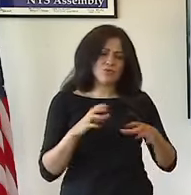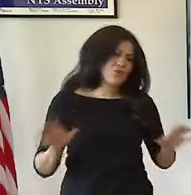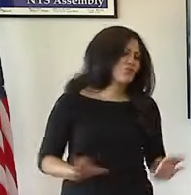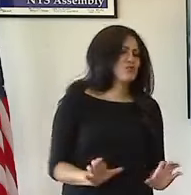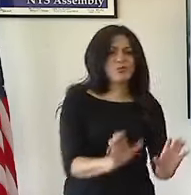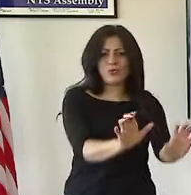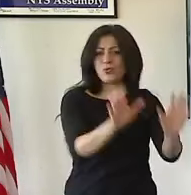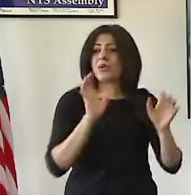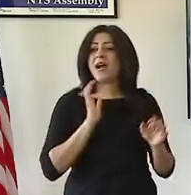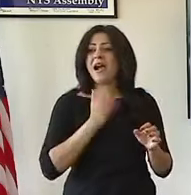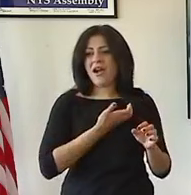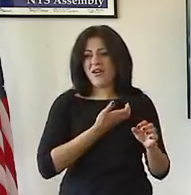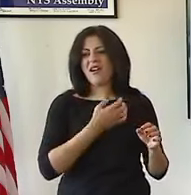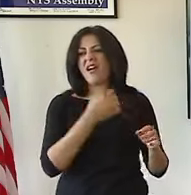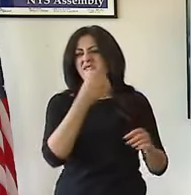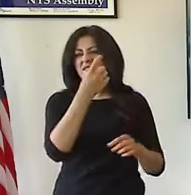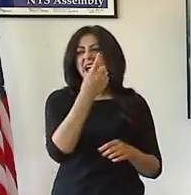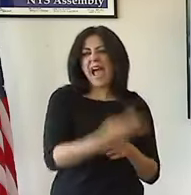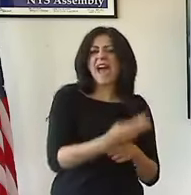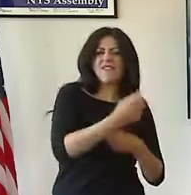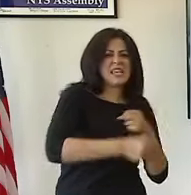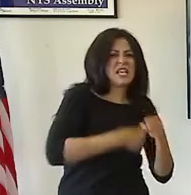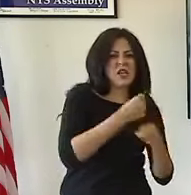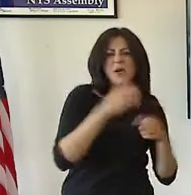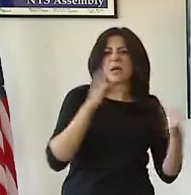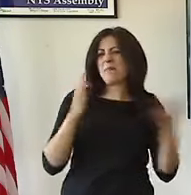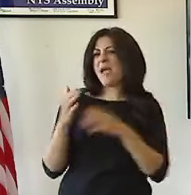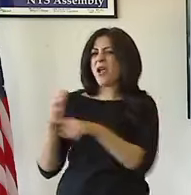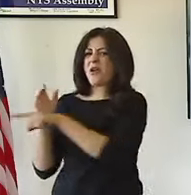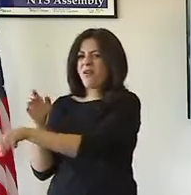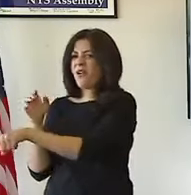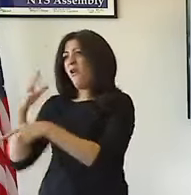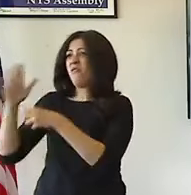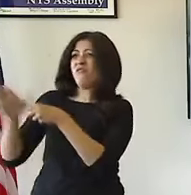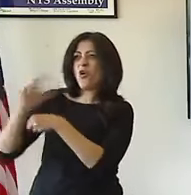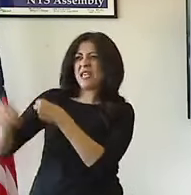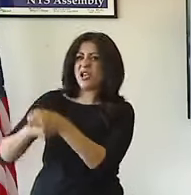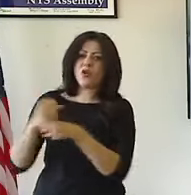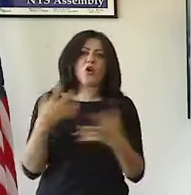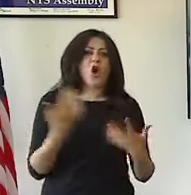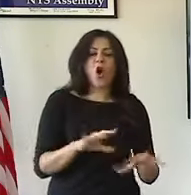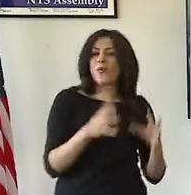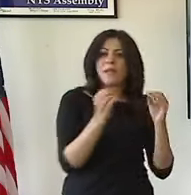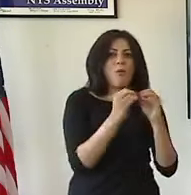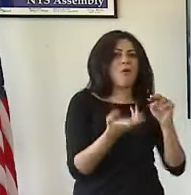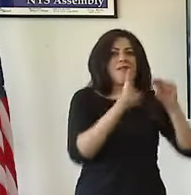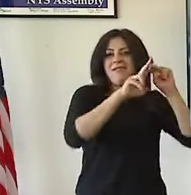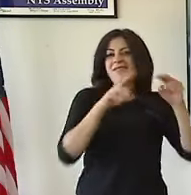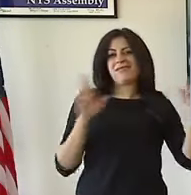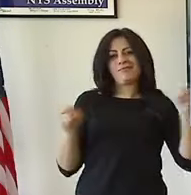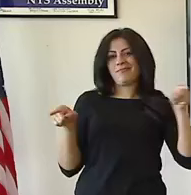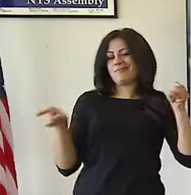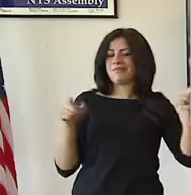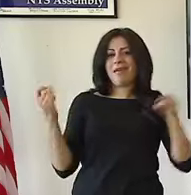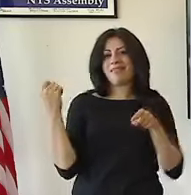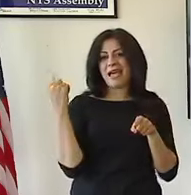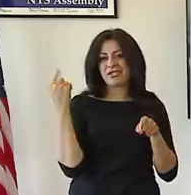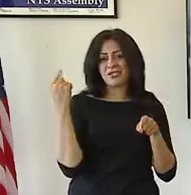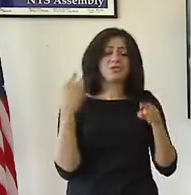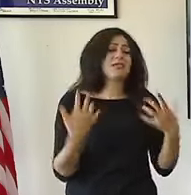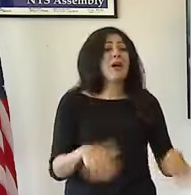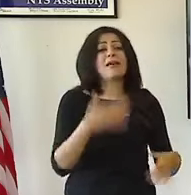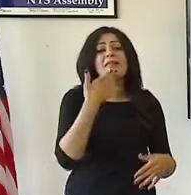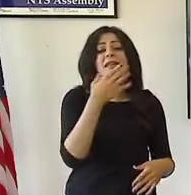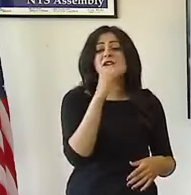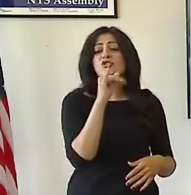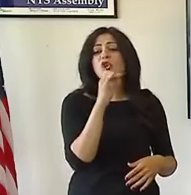in our response to this crisis. And we want to thank Joe and the 700 now MRC volunteers for